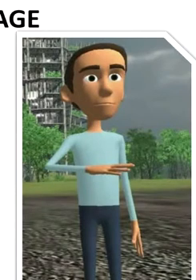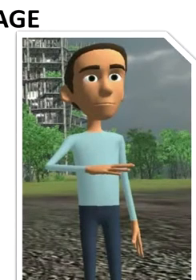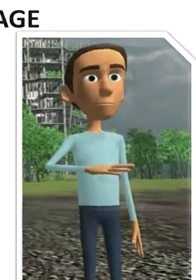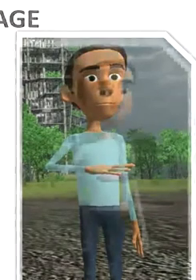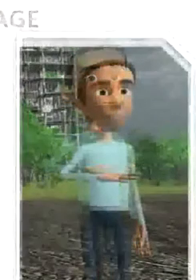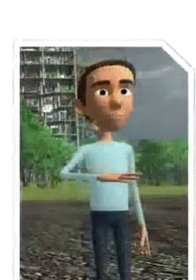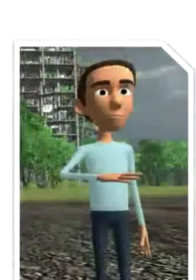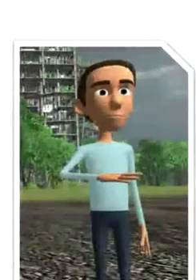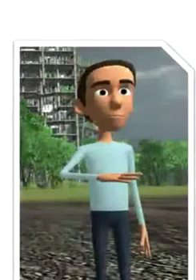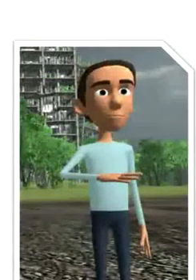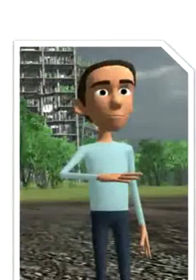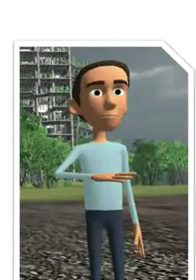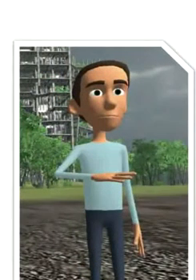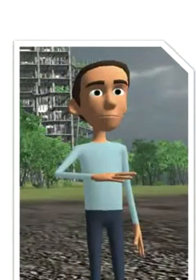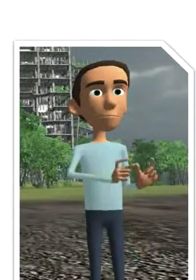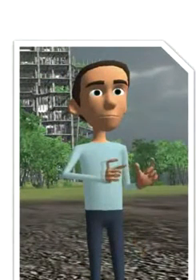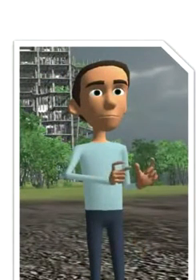consideration for sign language.